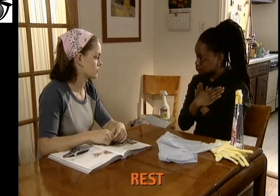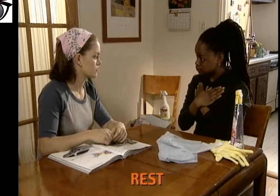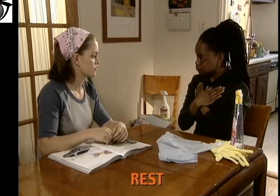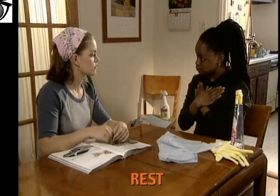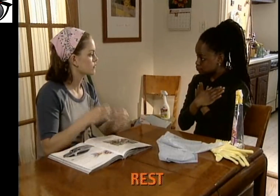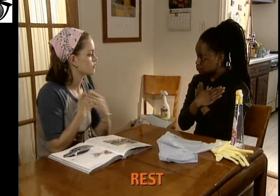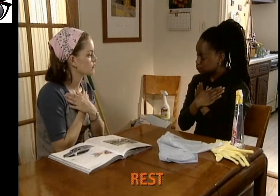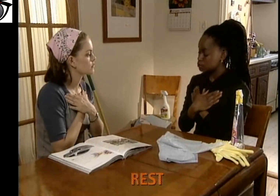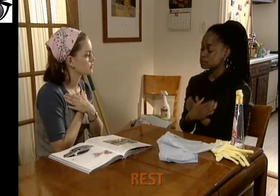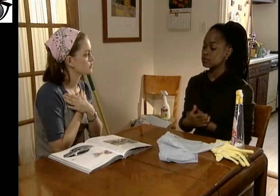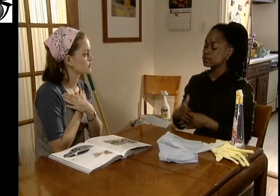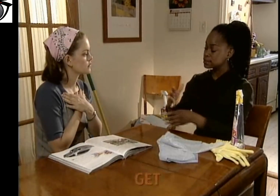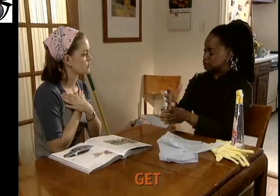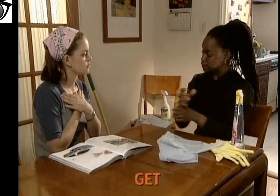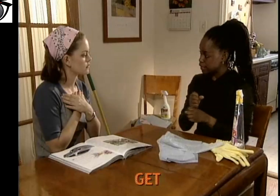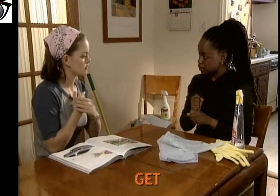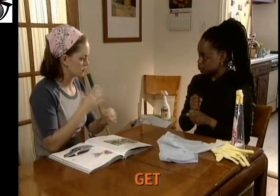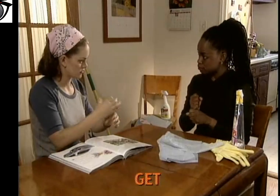Rest,